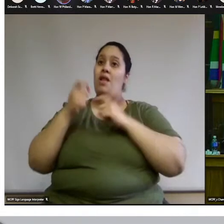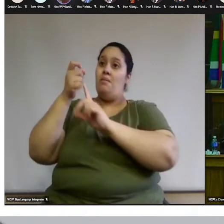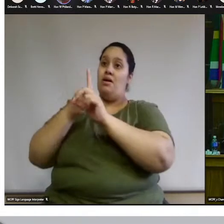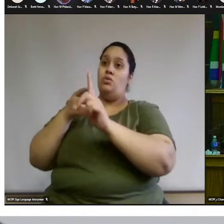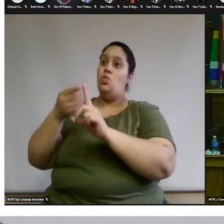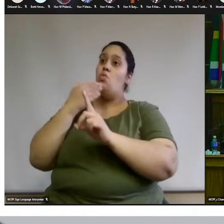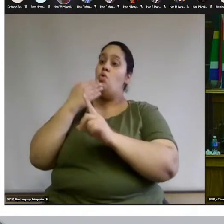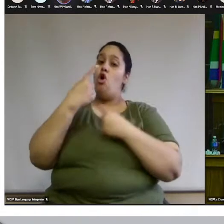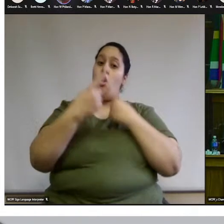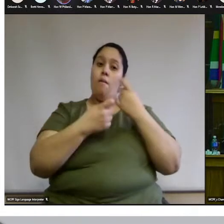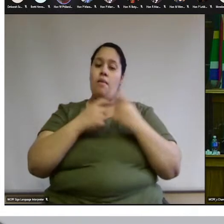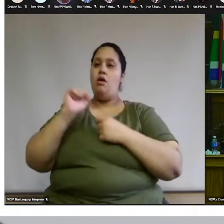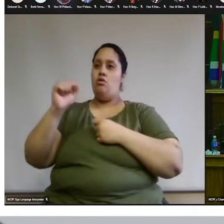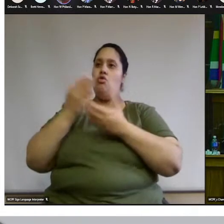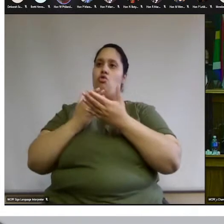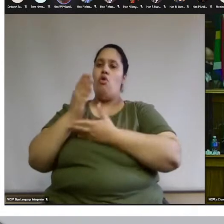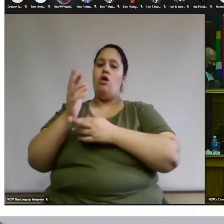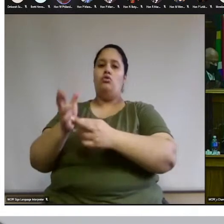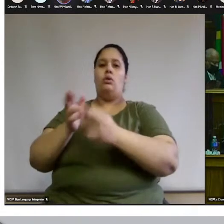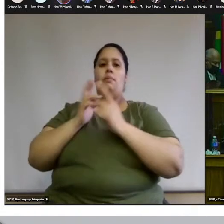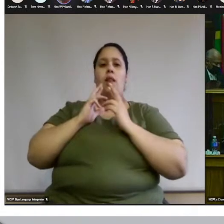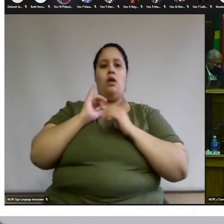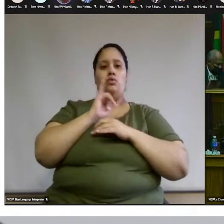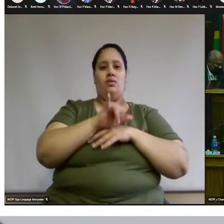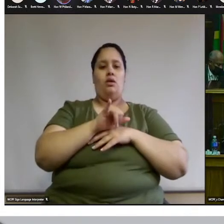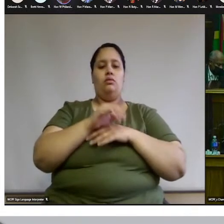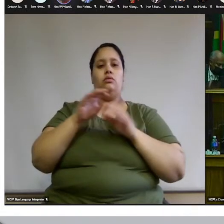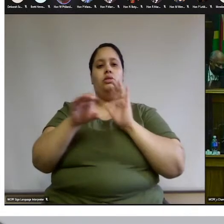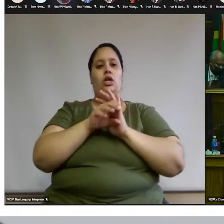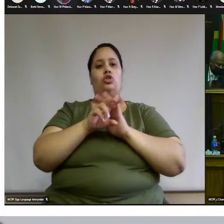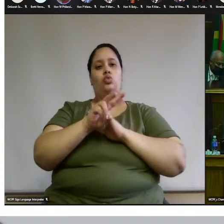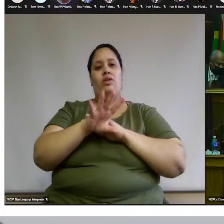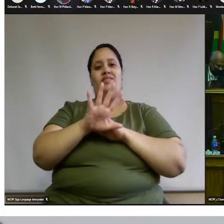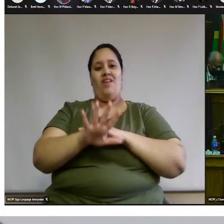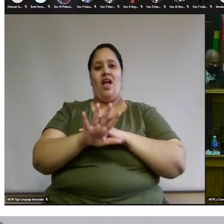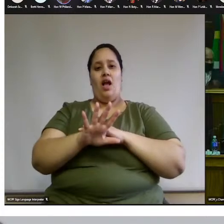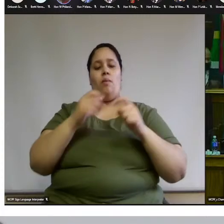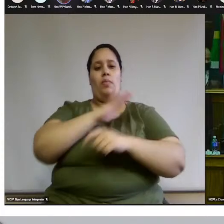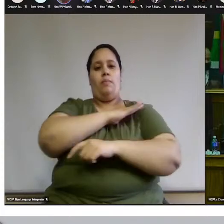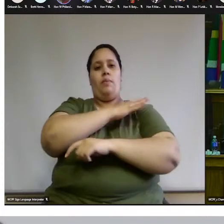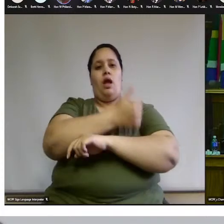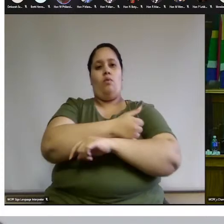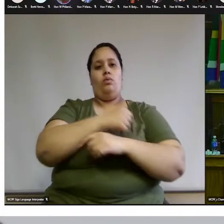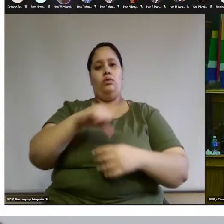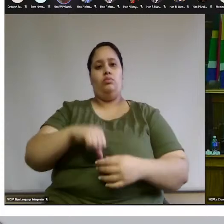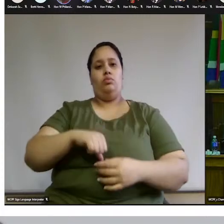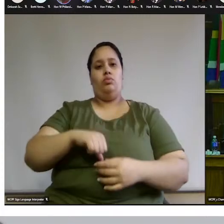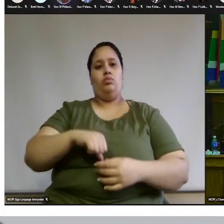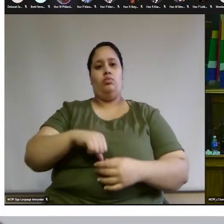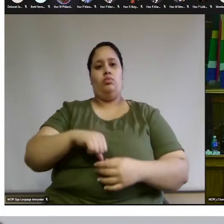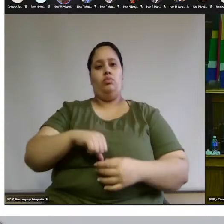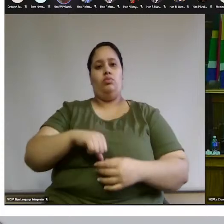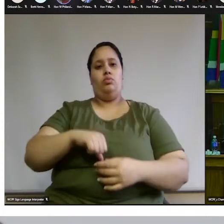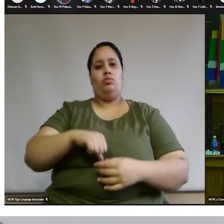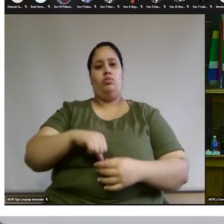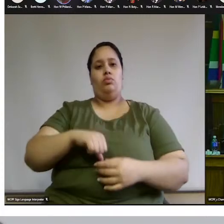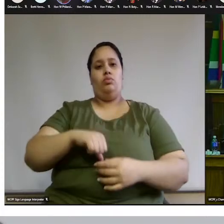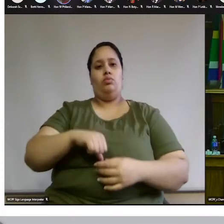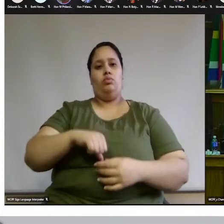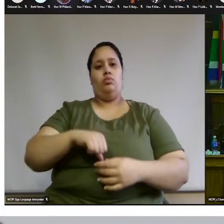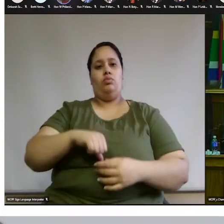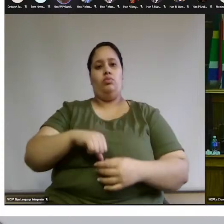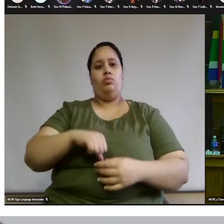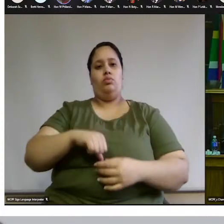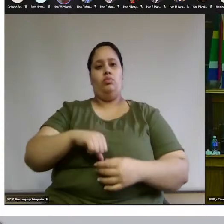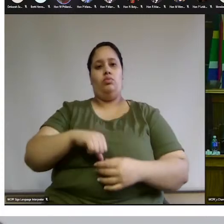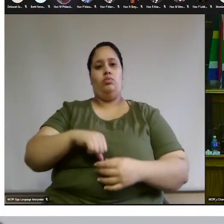enjoys a right of reply in terms of Section 25 of the Powers, Privileges and Immunities of Parliaments